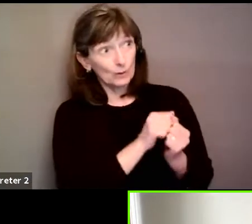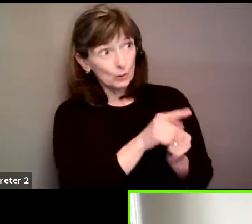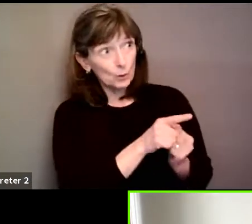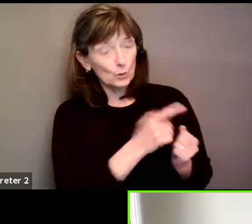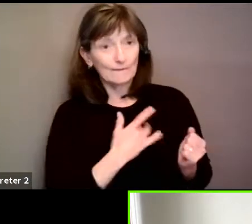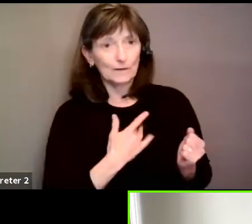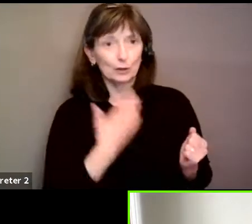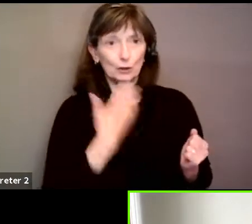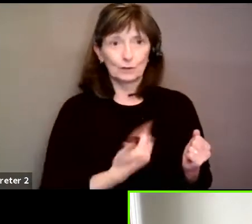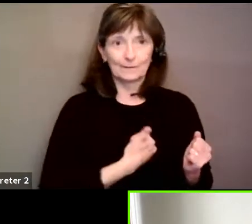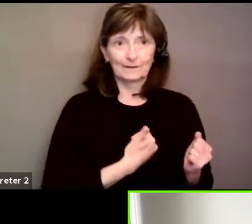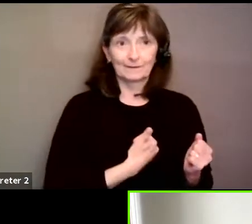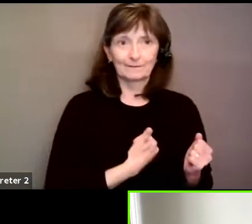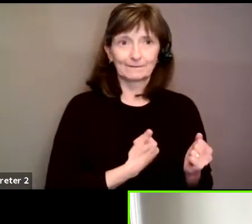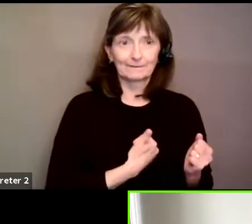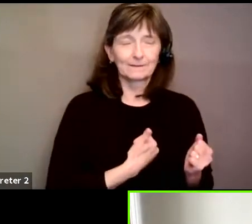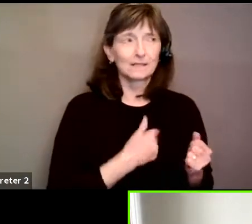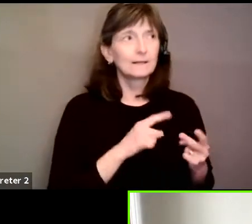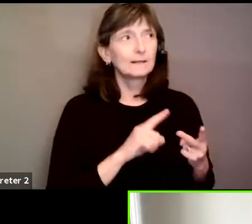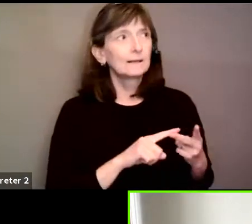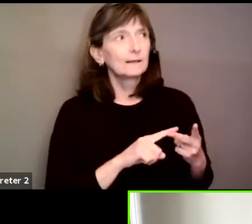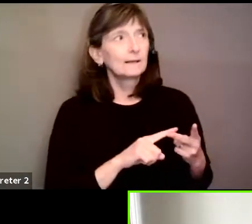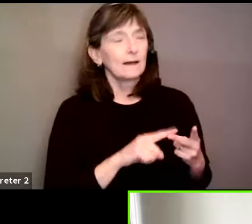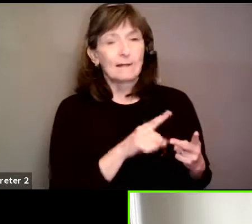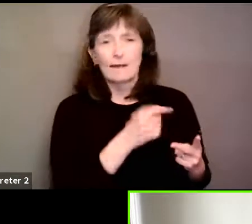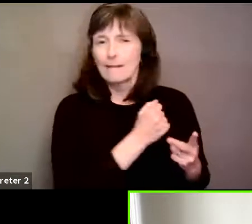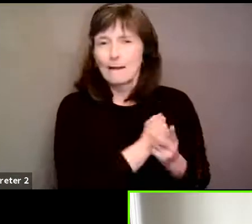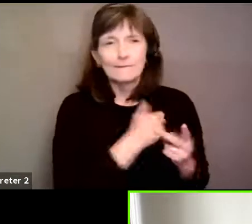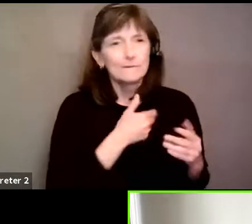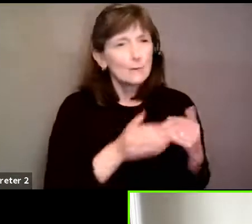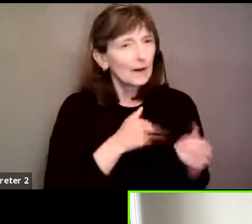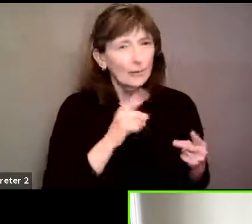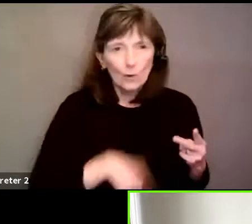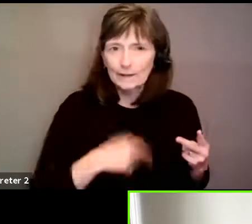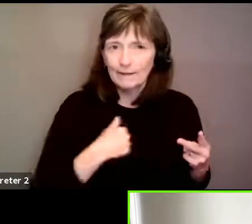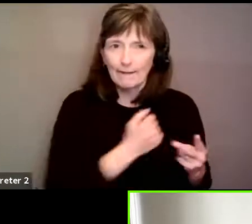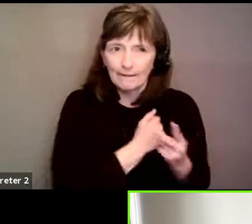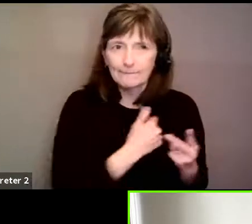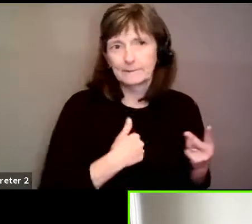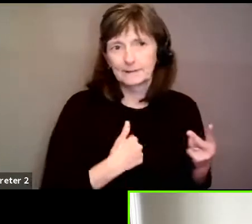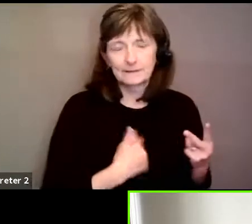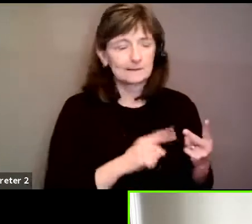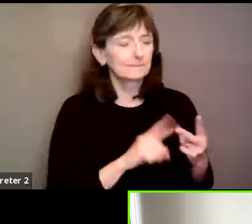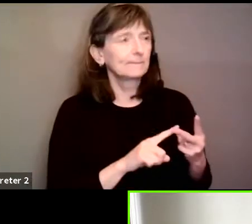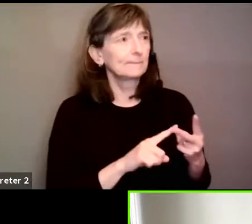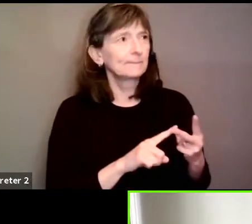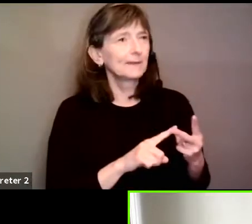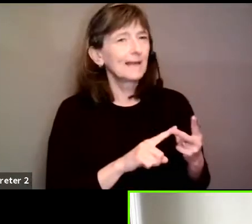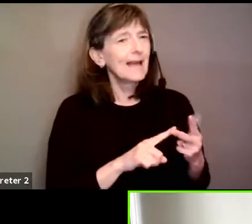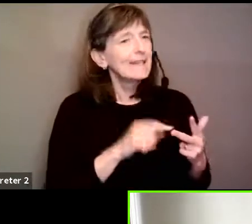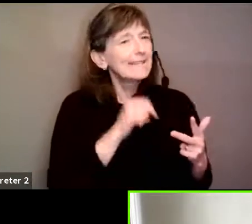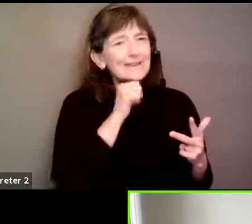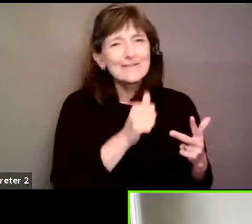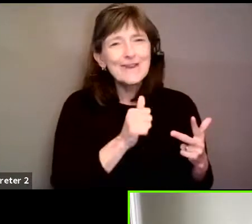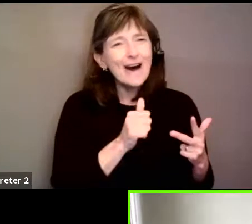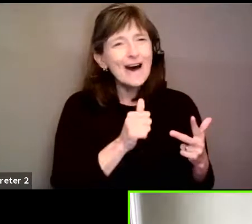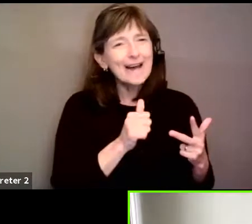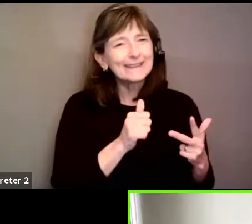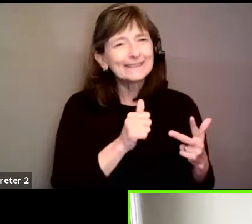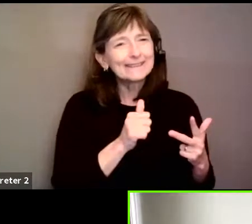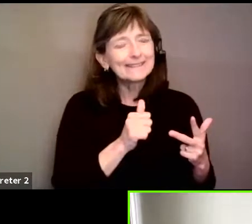that love you unconditionally, and also choosing people that don't put you on a pedestal. And I feel like that one is a little